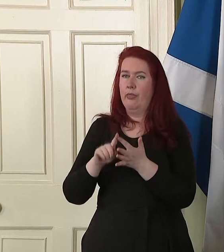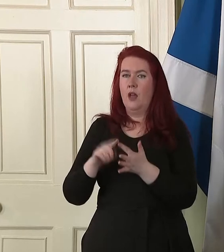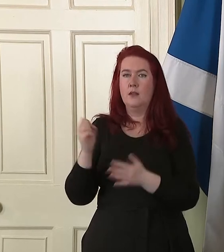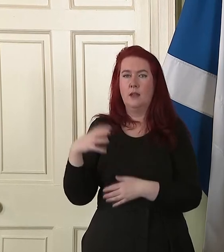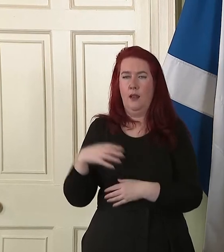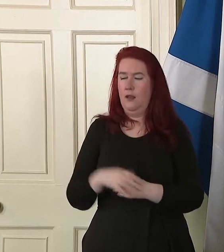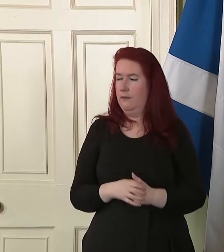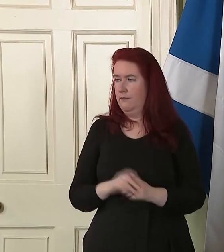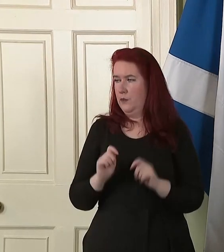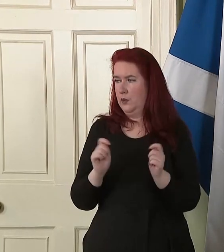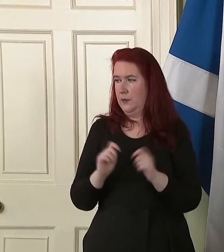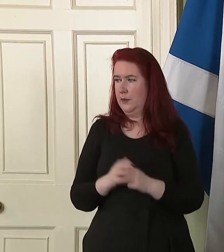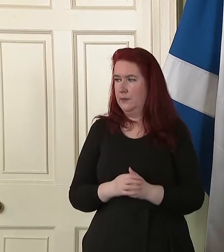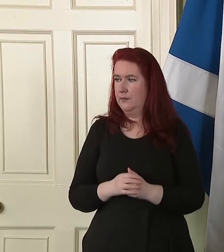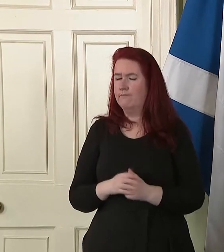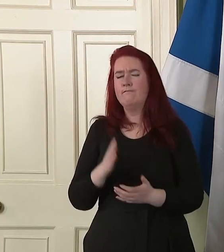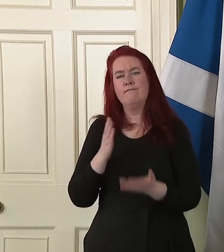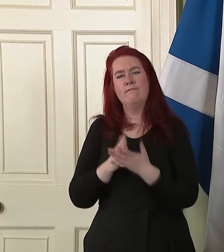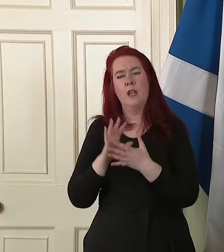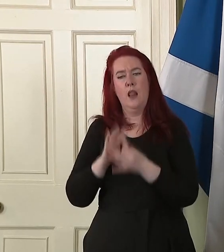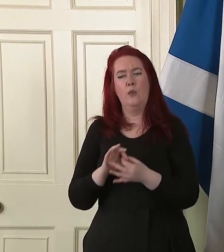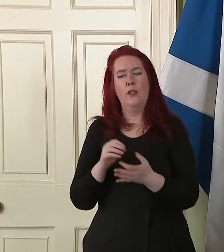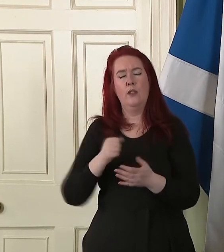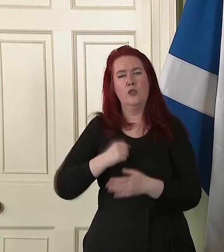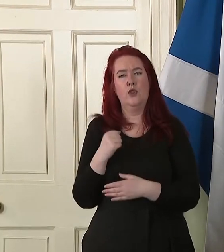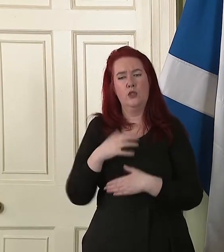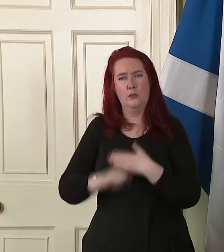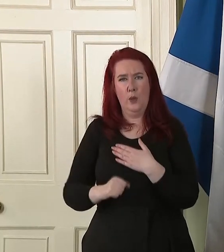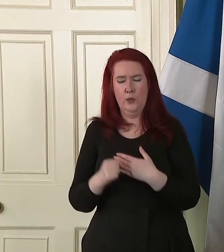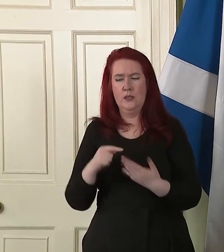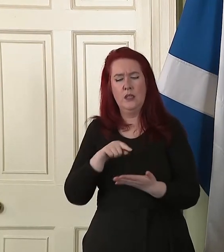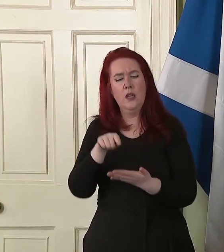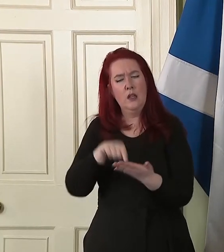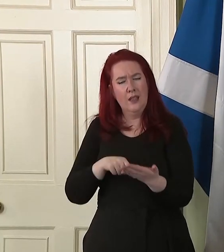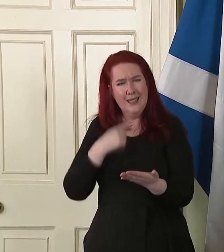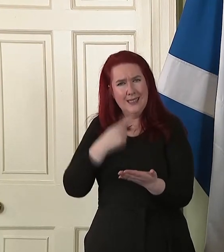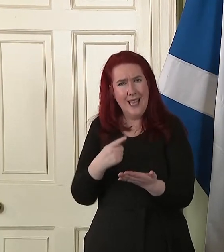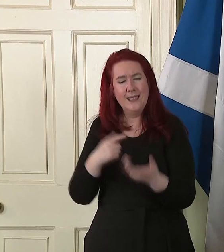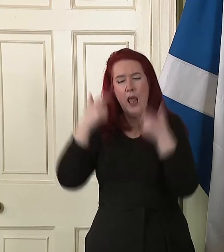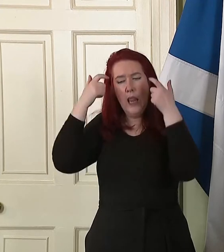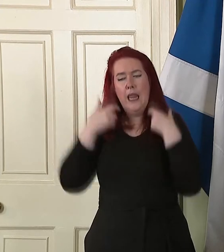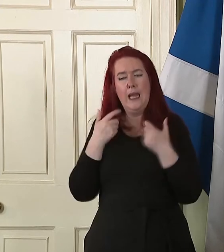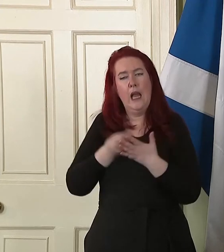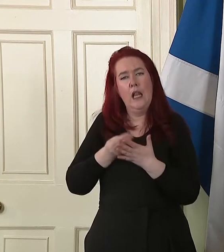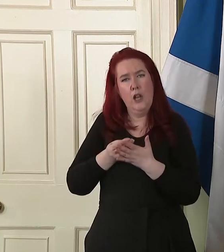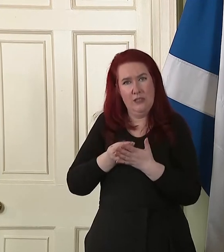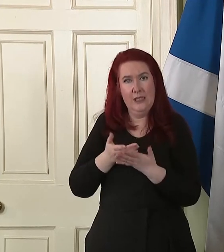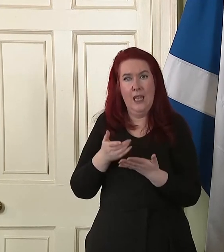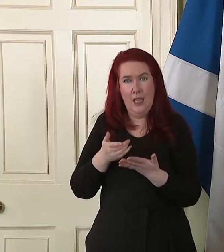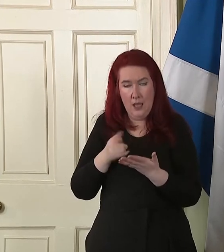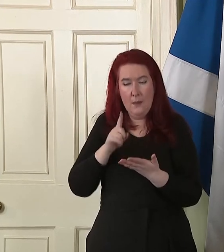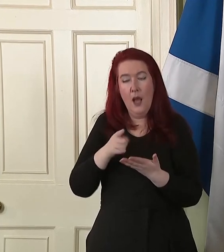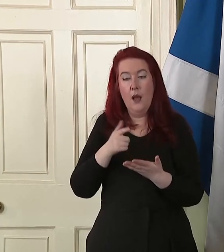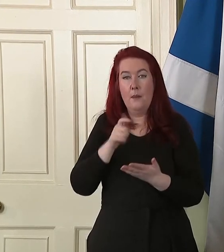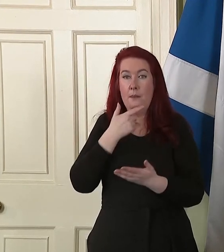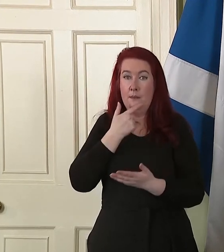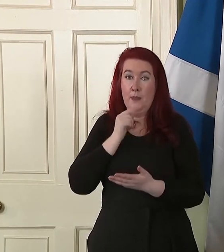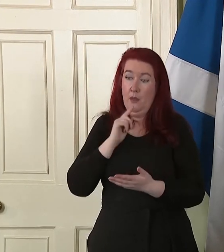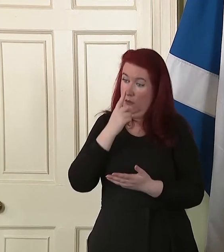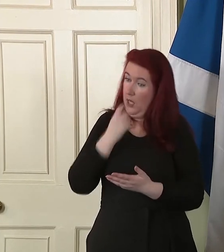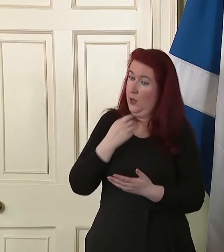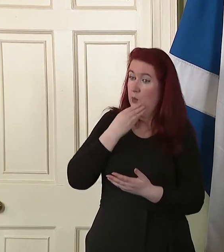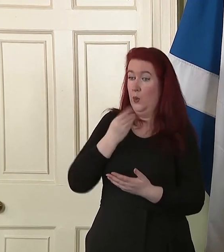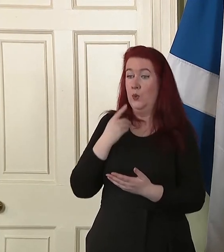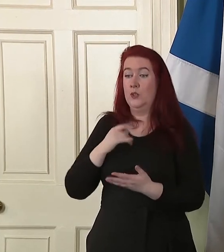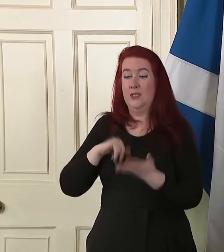Just again on currency, it says here that the Scottish pound would be Scotland's legal currency, but people would be able to use sterling or other